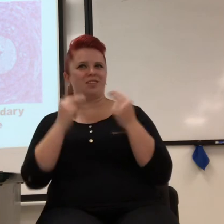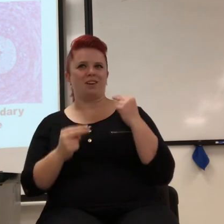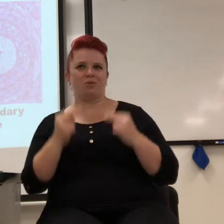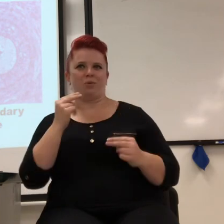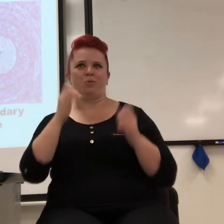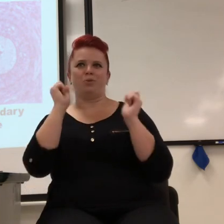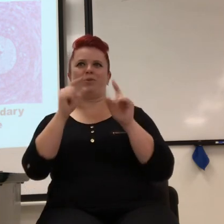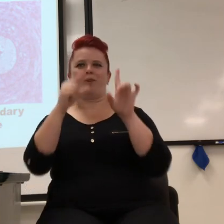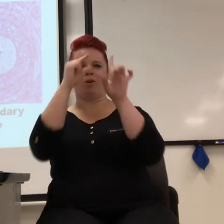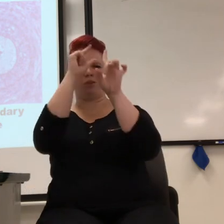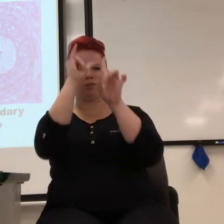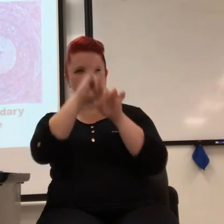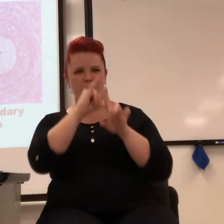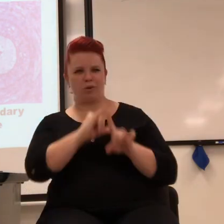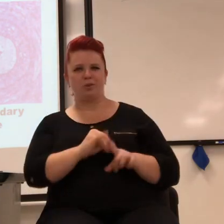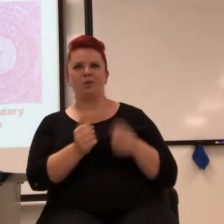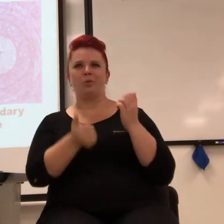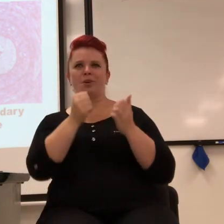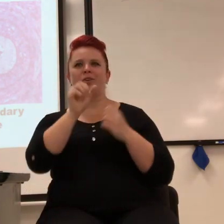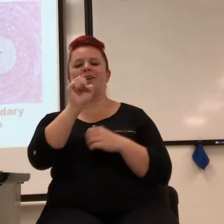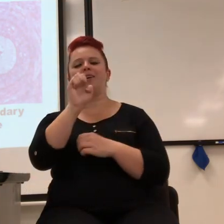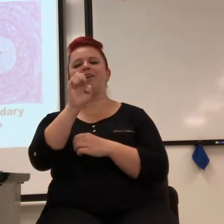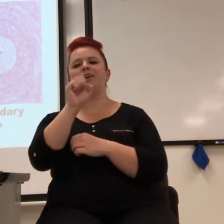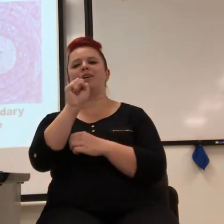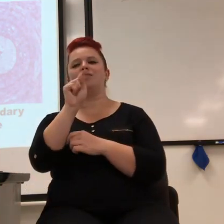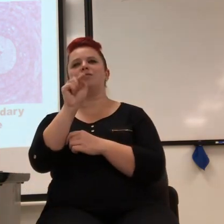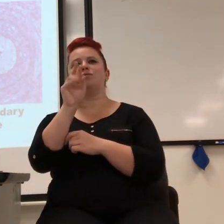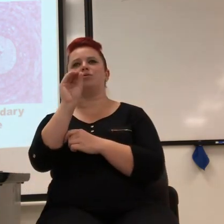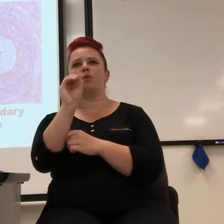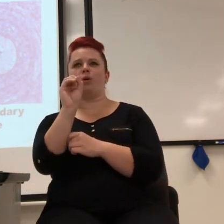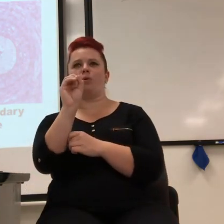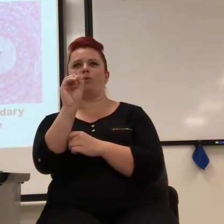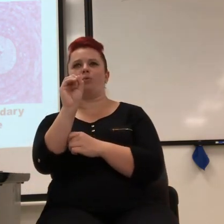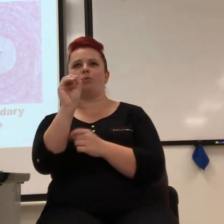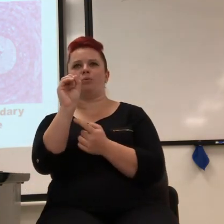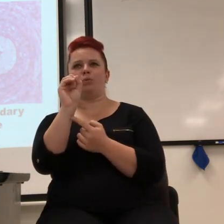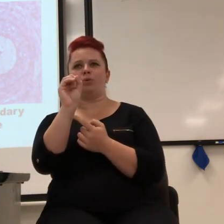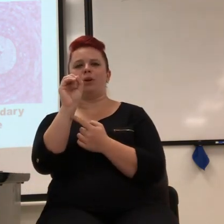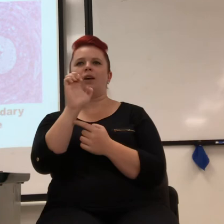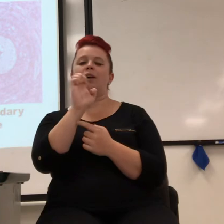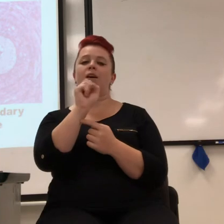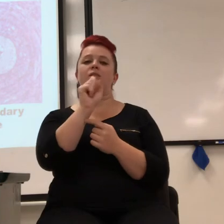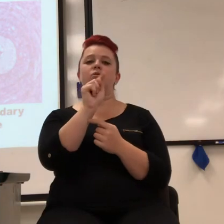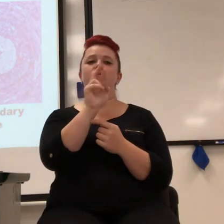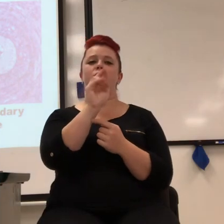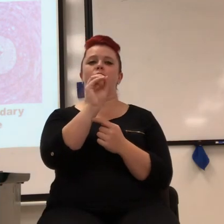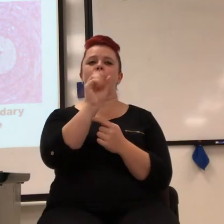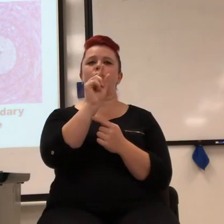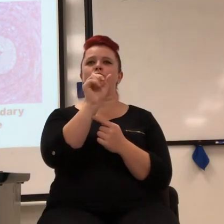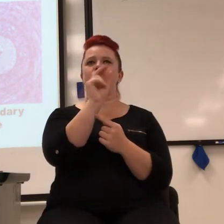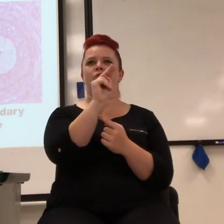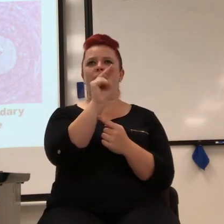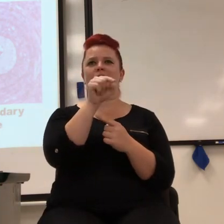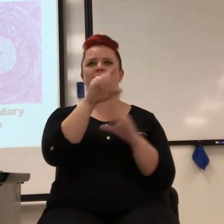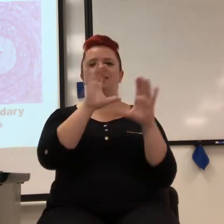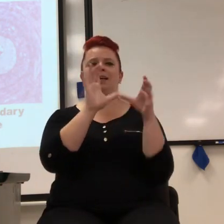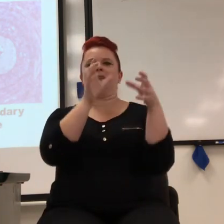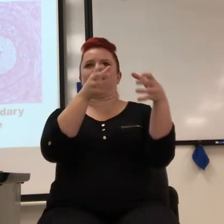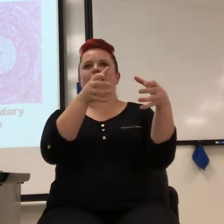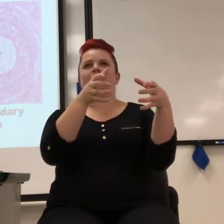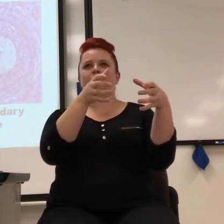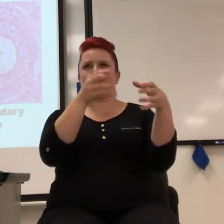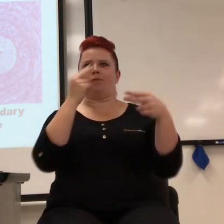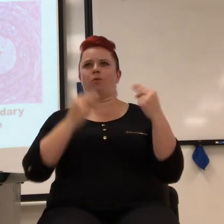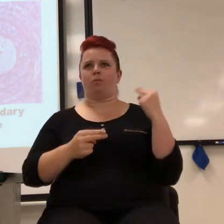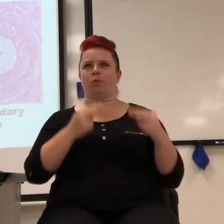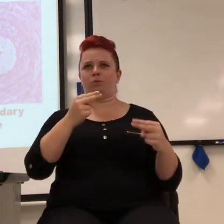words? Estrone. Estrogen is a class of hormones. Estrone is one of